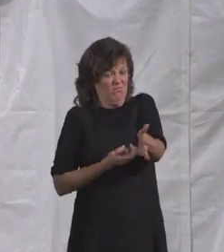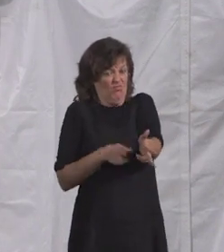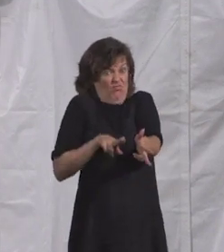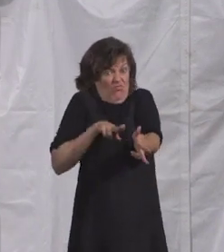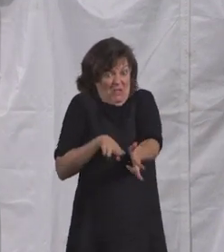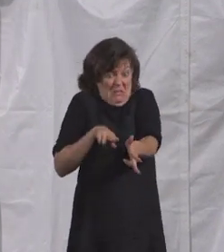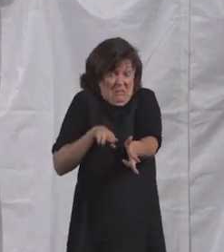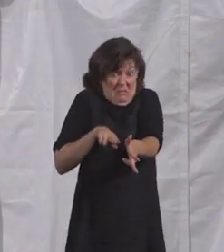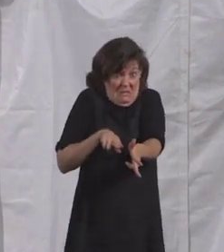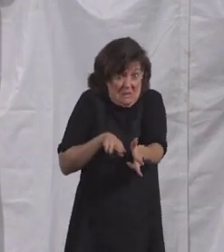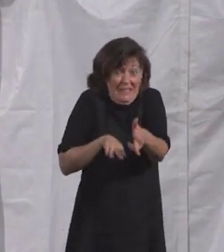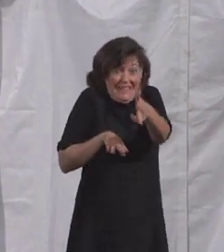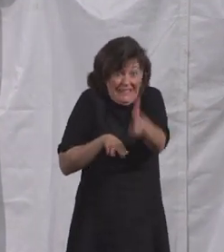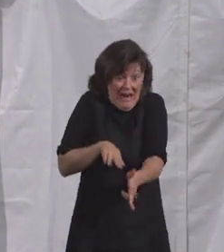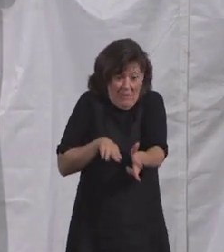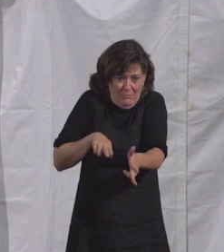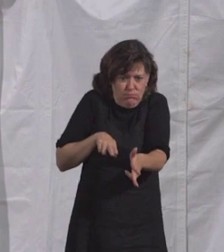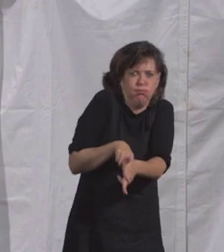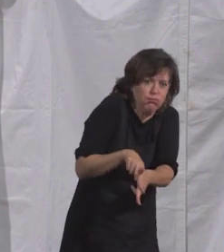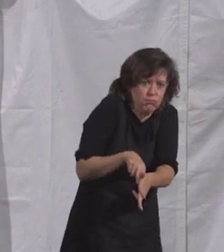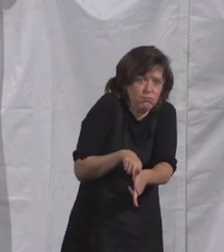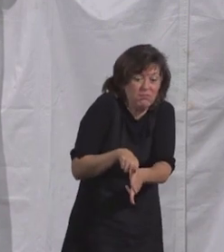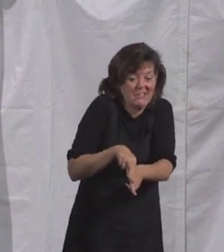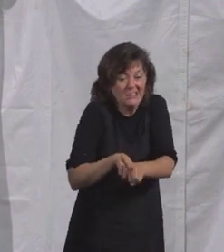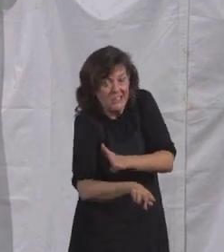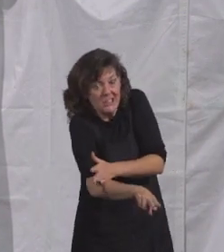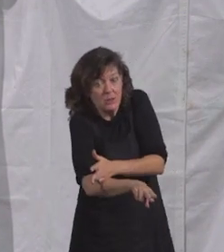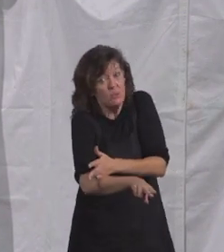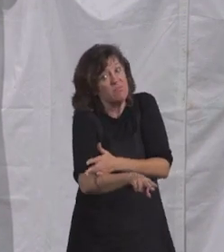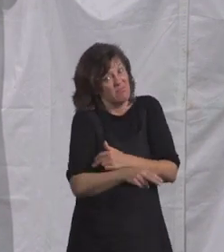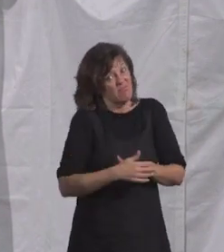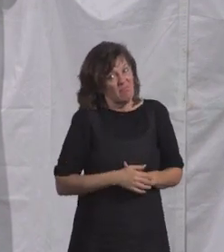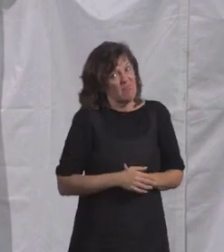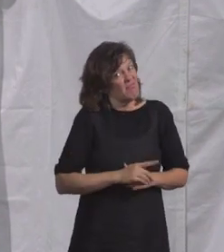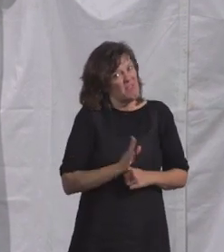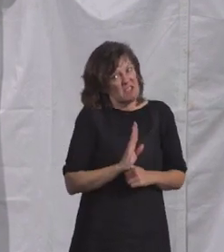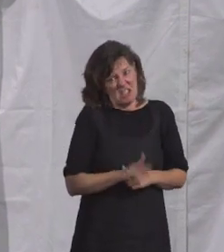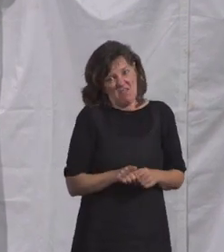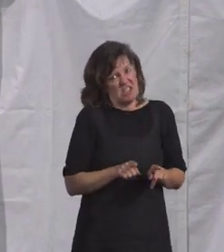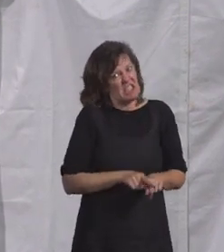say, no, no, no, never put a slug in your ear.